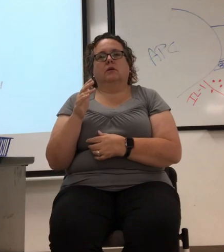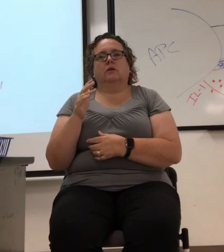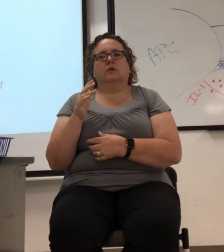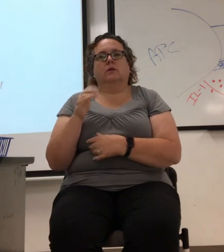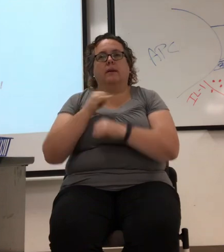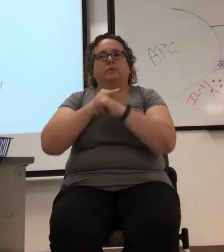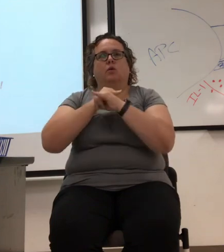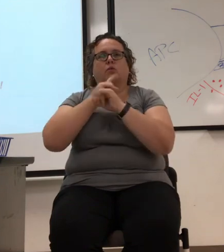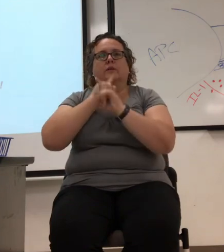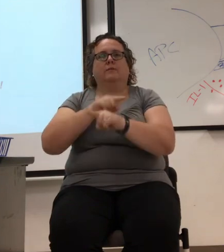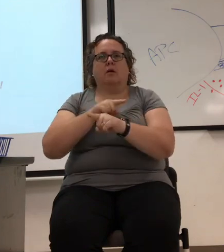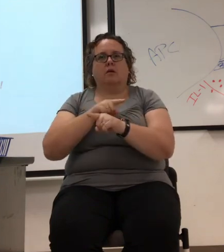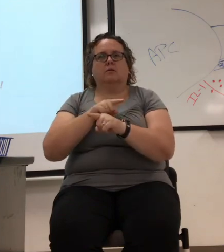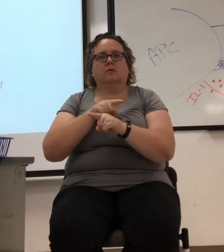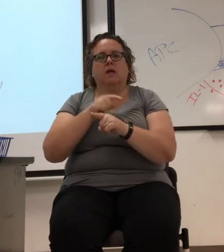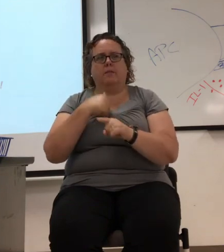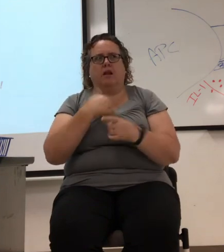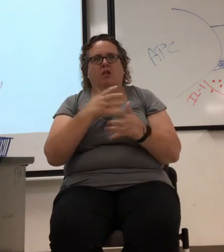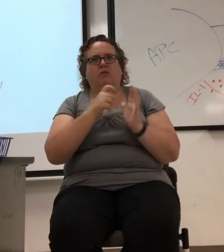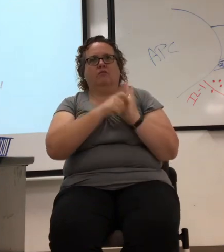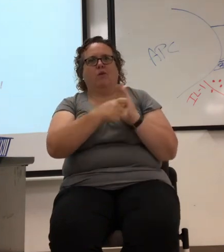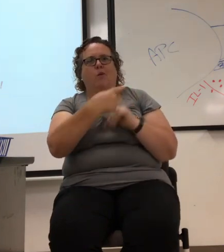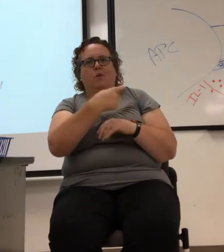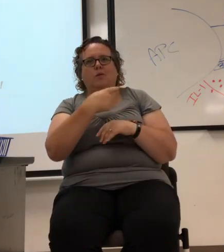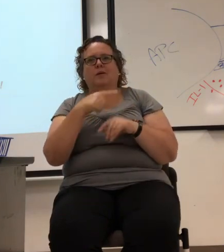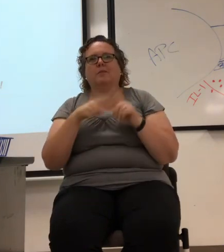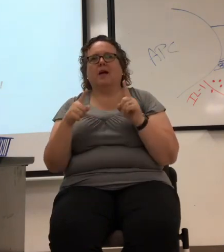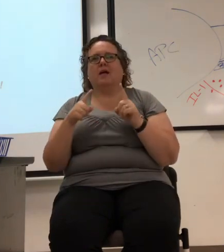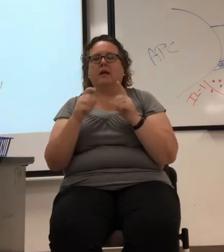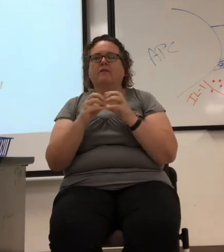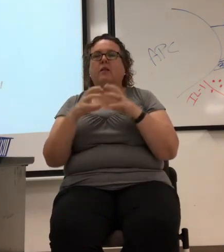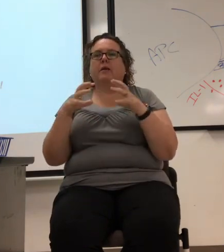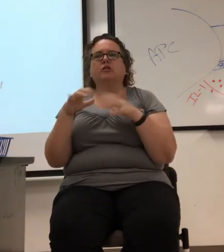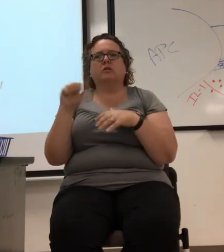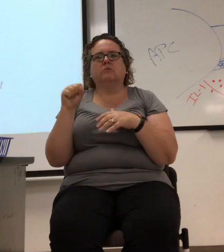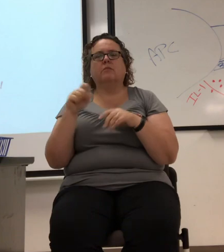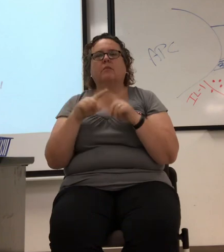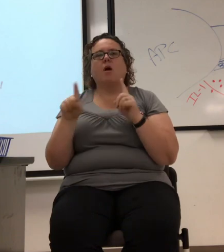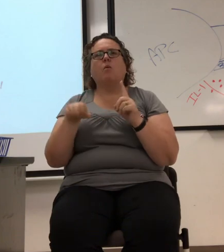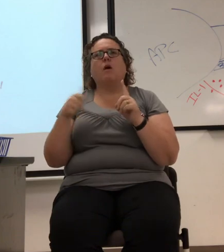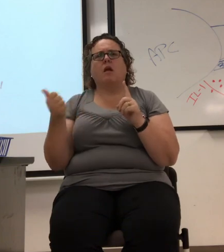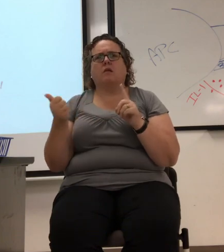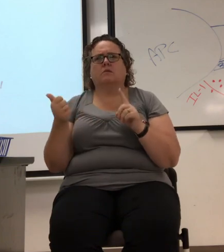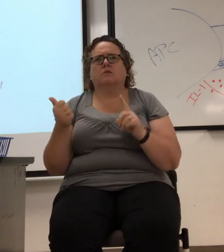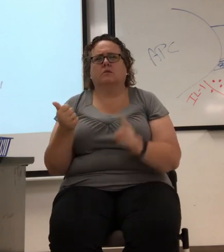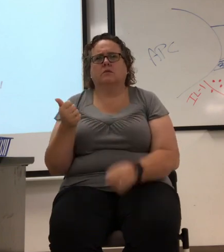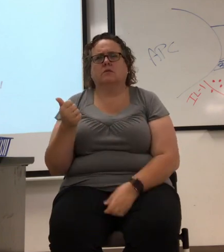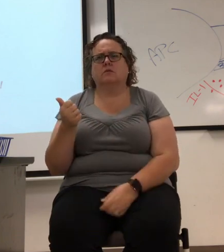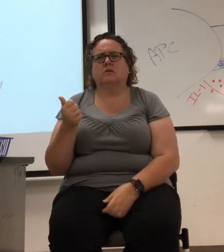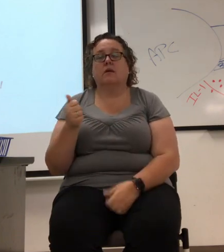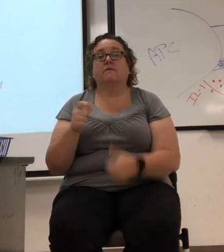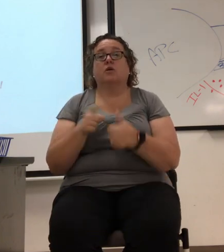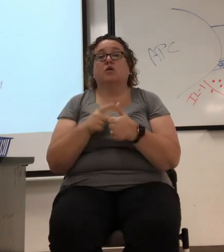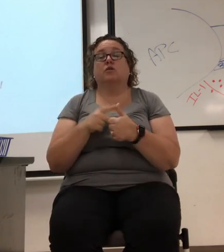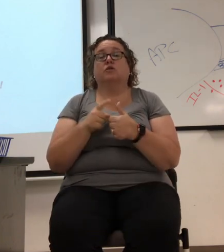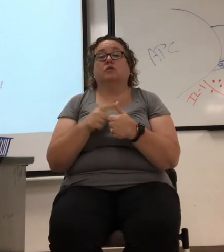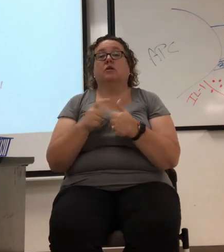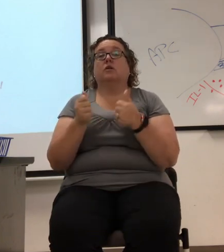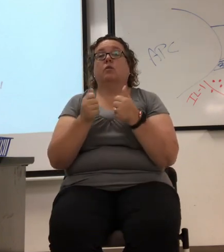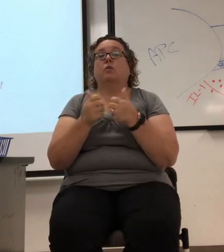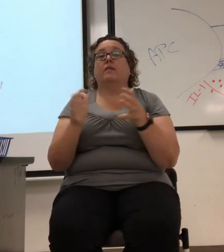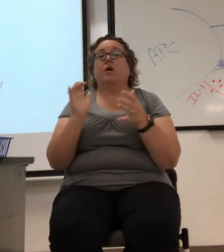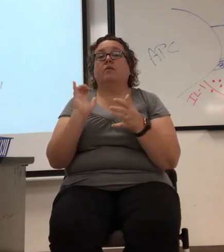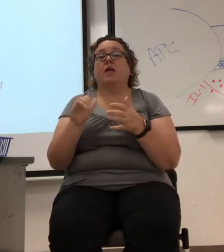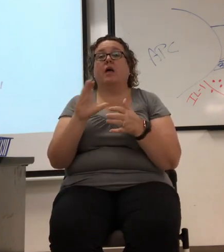the immune response besides what I wrote there, up inflammation and CD154? First, without